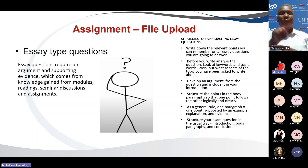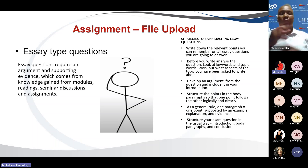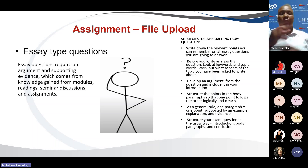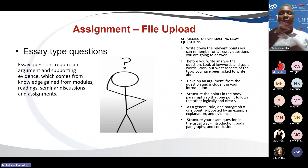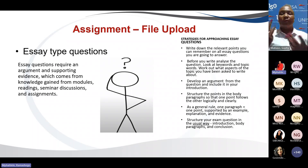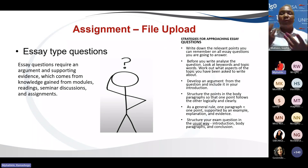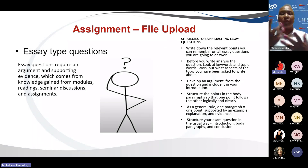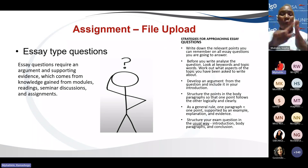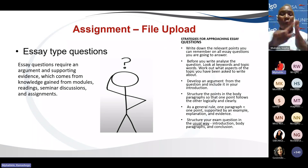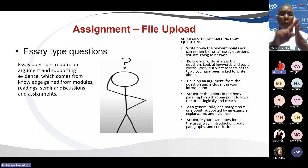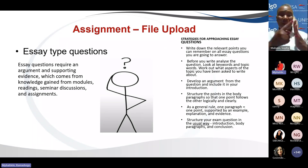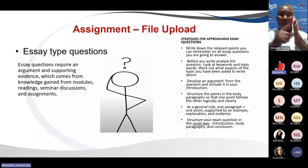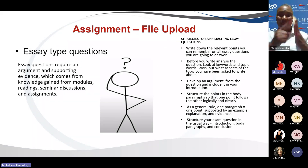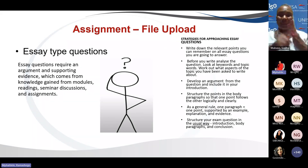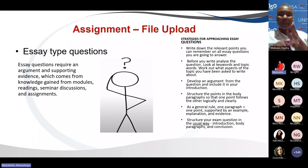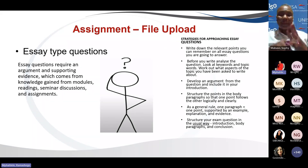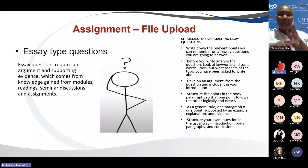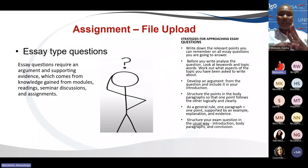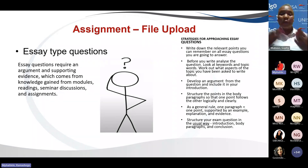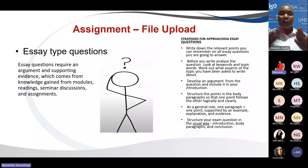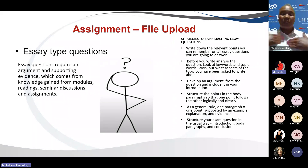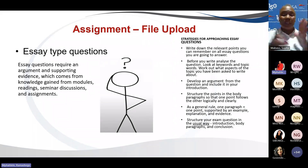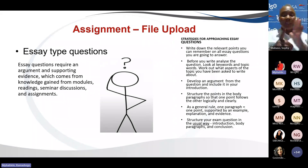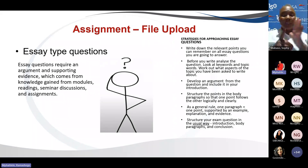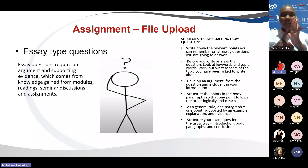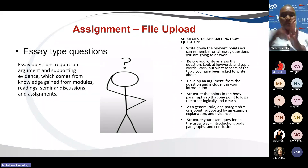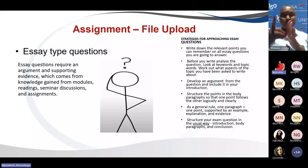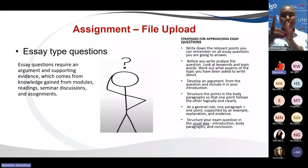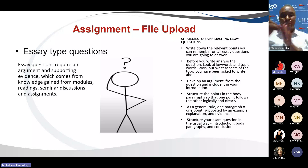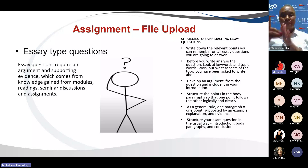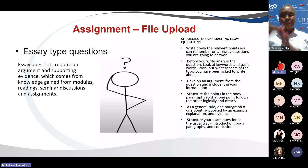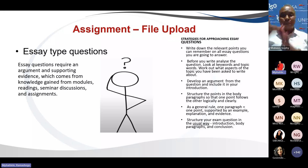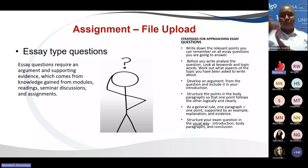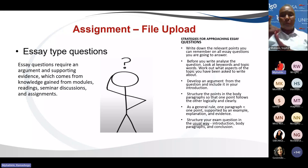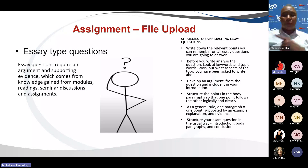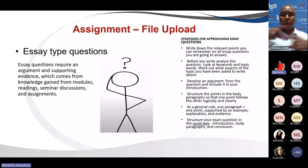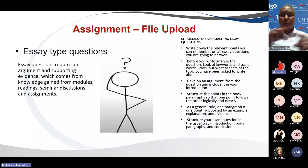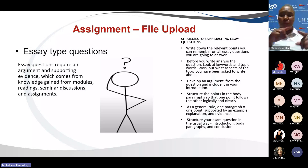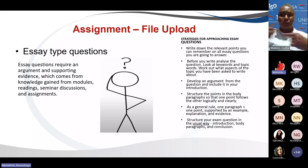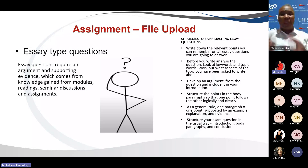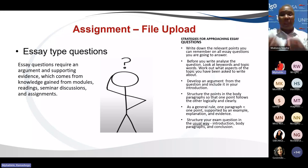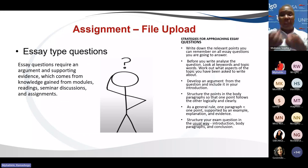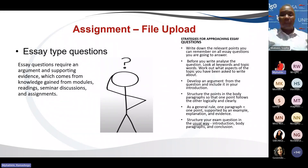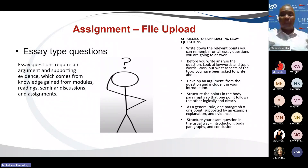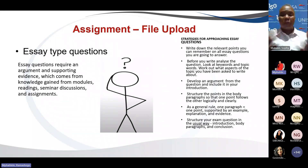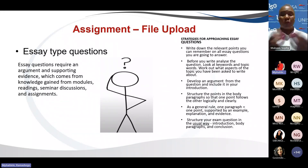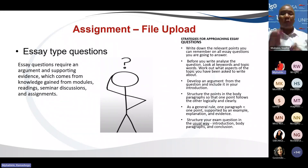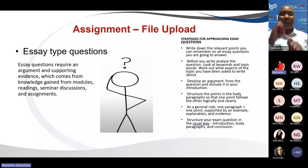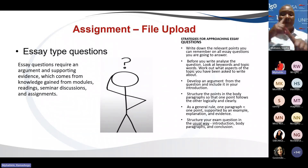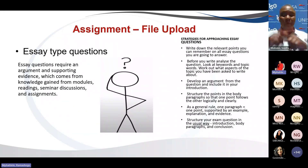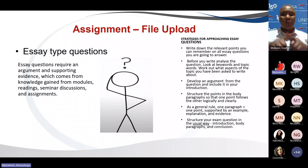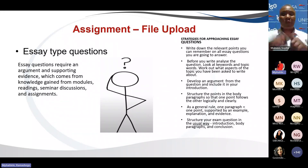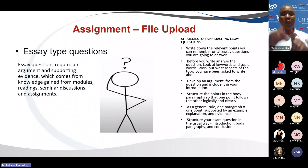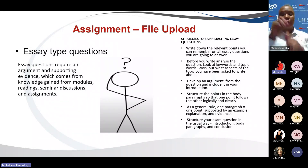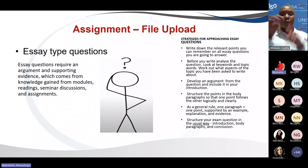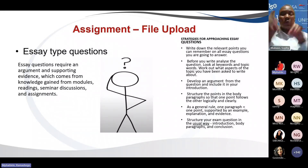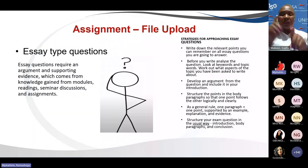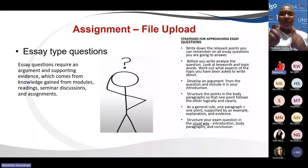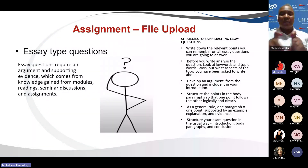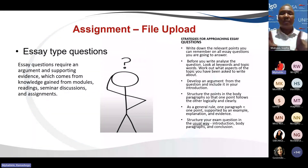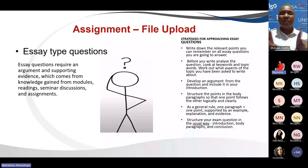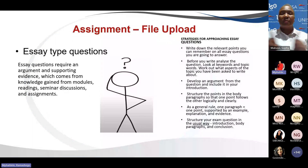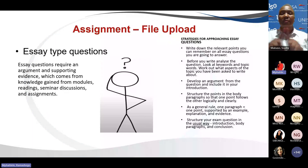your points, then you start to develop an argument. Giving you an example with a question that I just